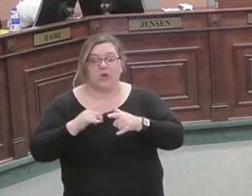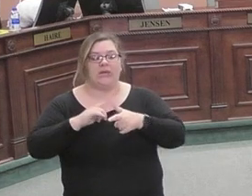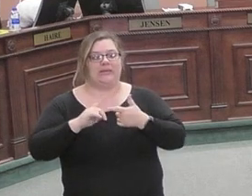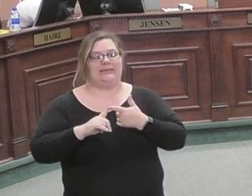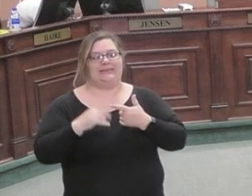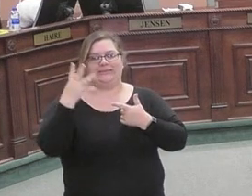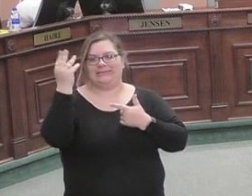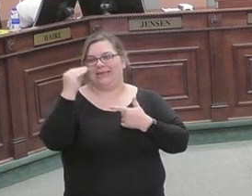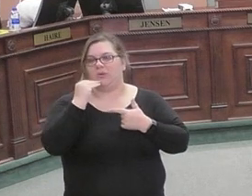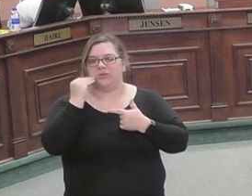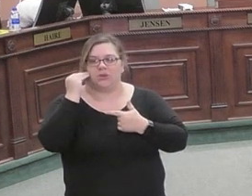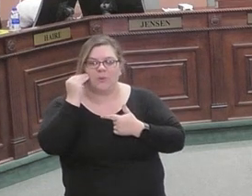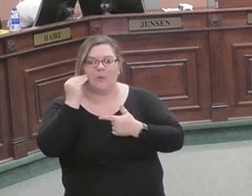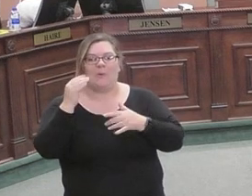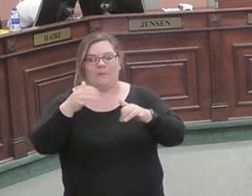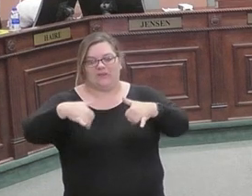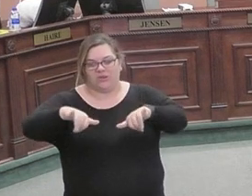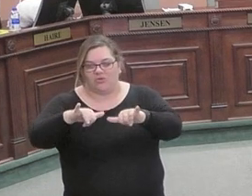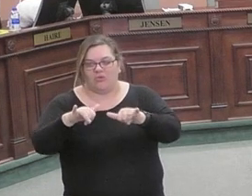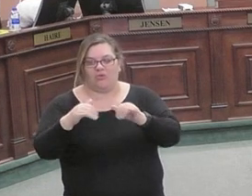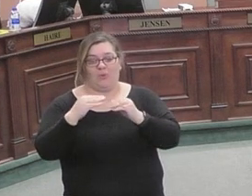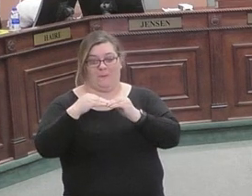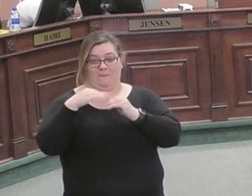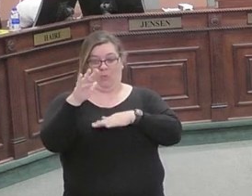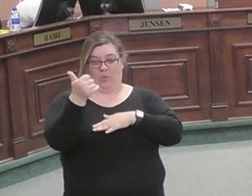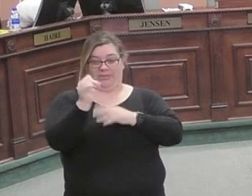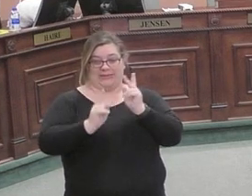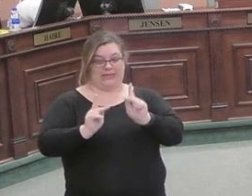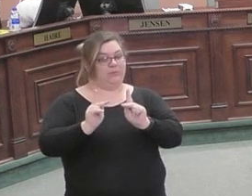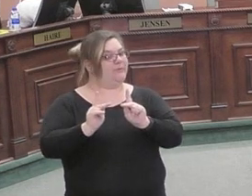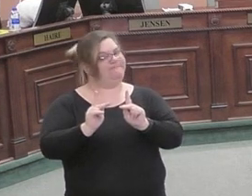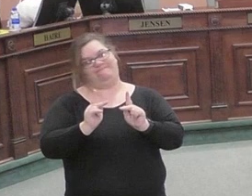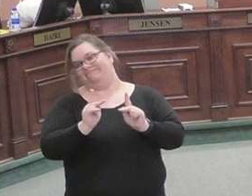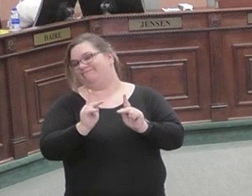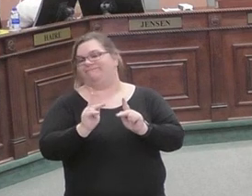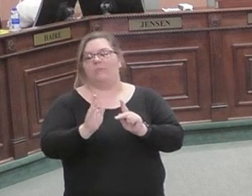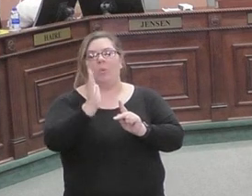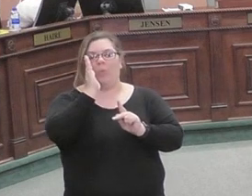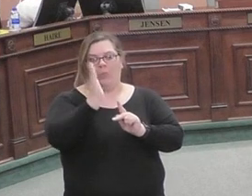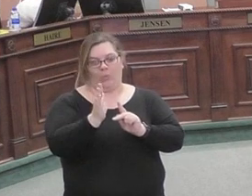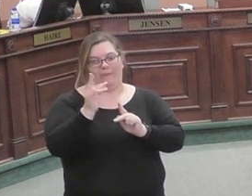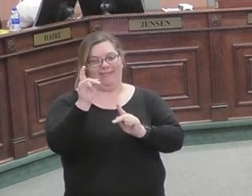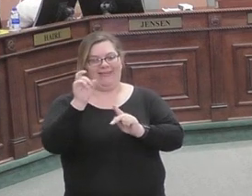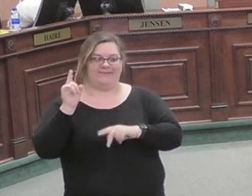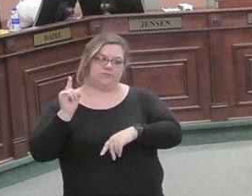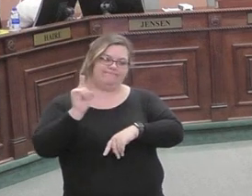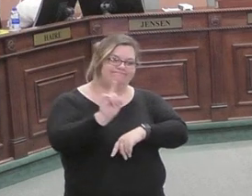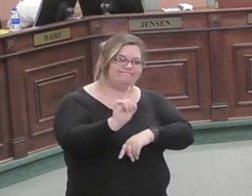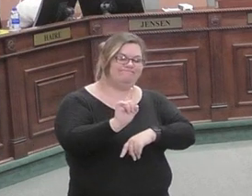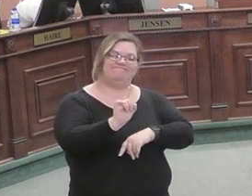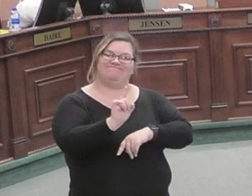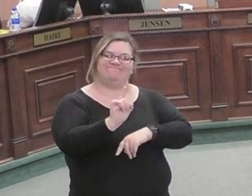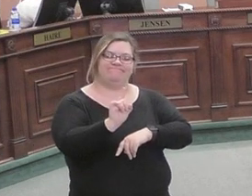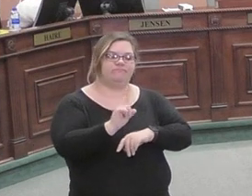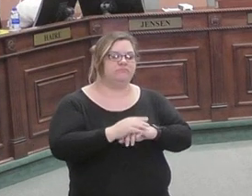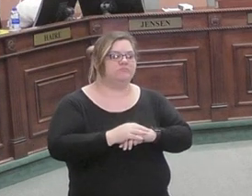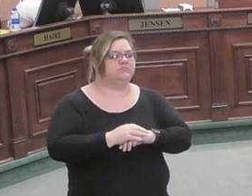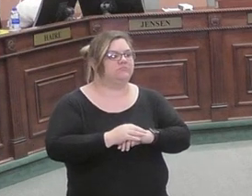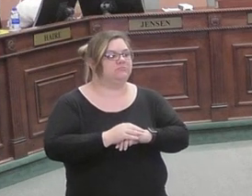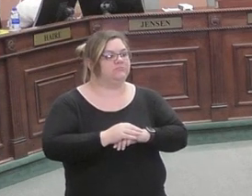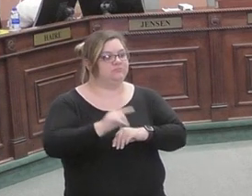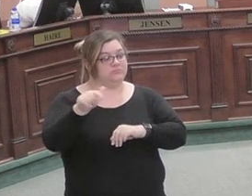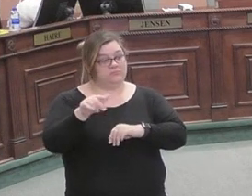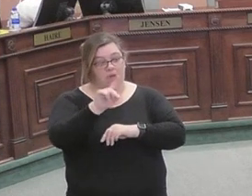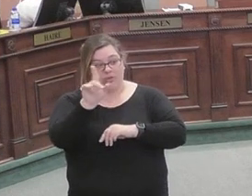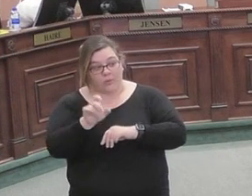exterior of your home where you have more than 10 people, that is going to be something that we'll enforce. So, okay. Any other questions? Kayla.